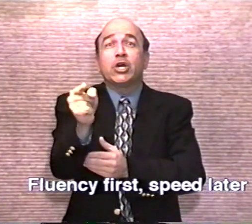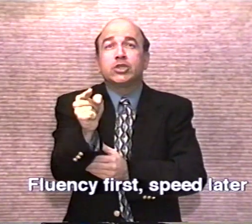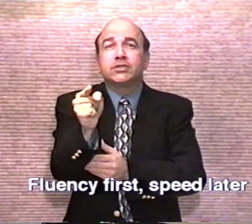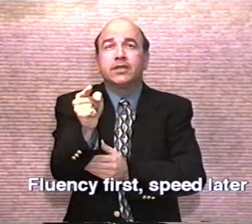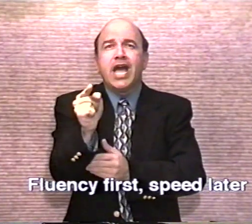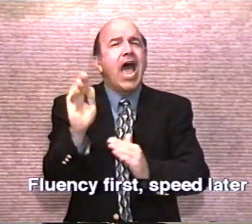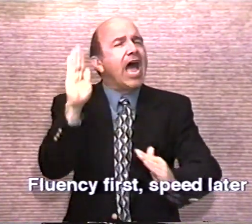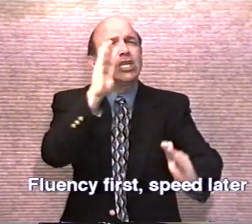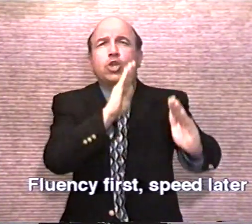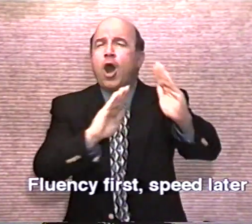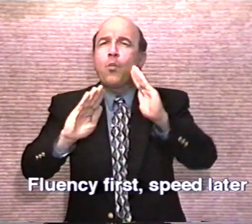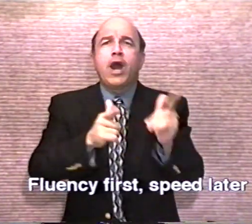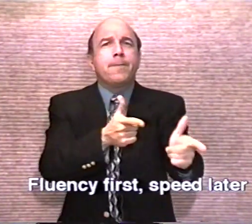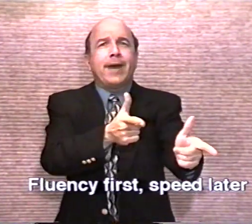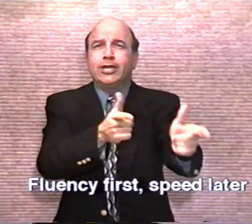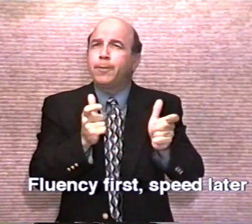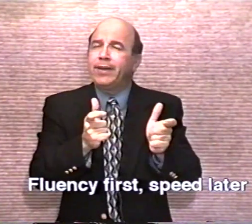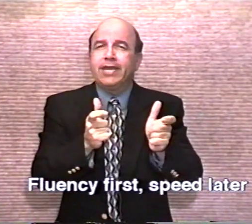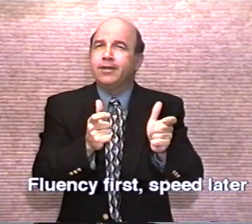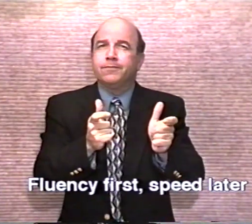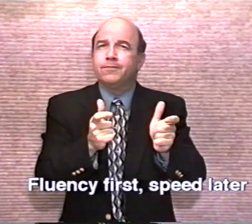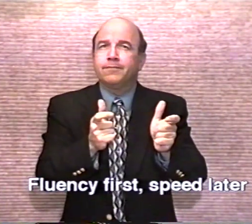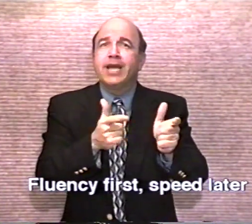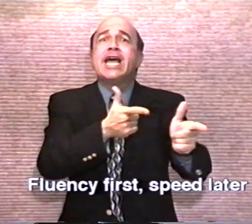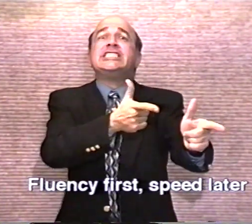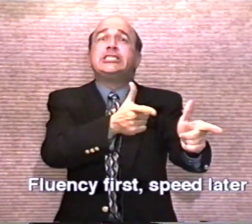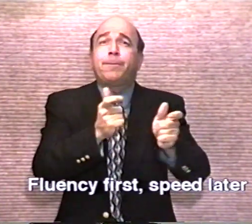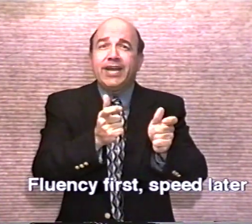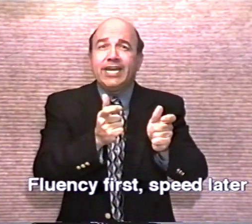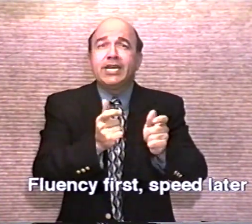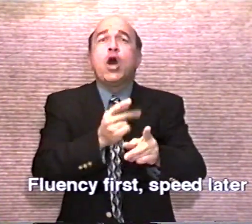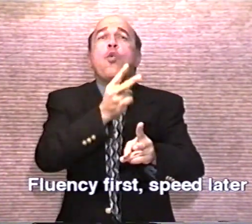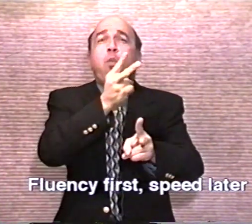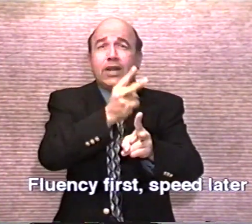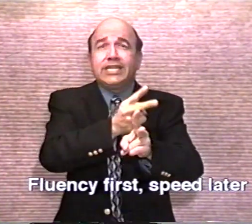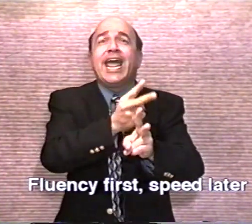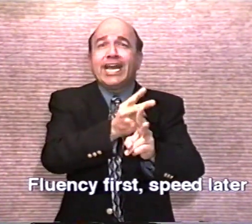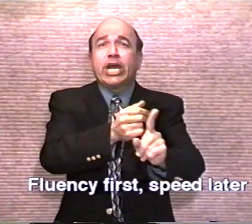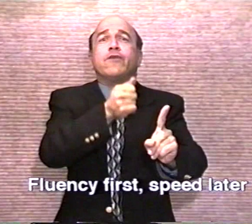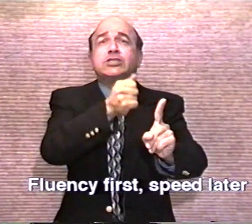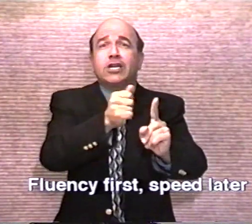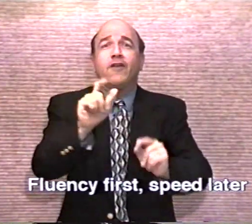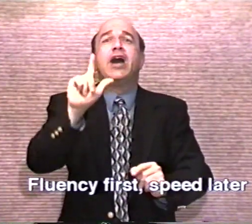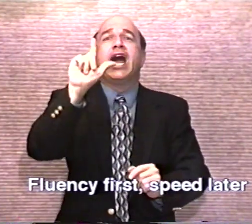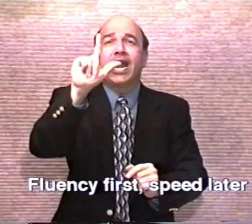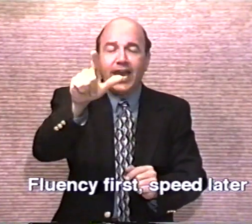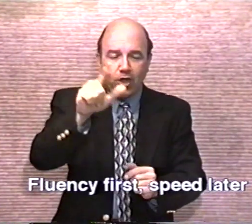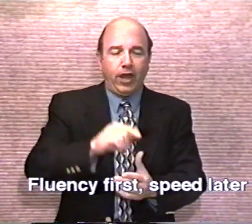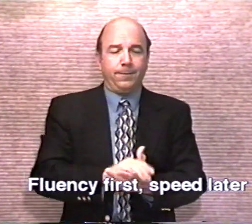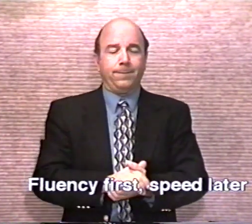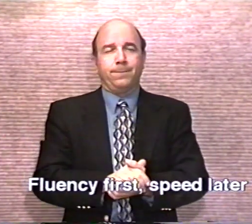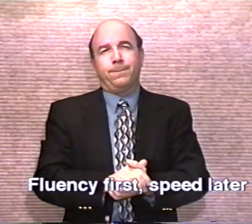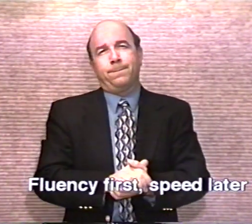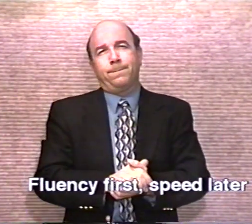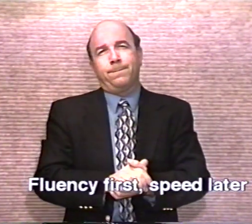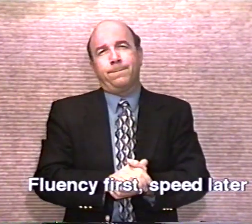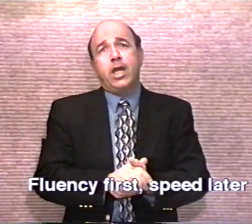first, and don't worry about speed. Speed will take care of itself later on.